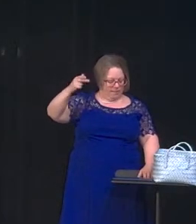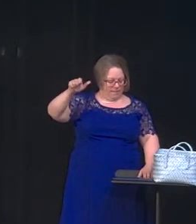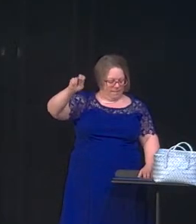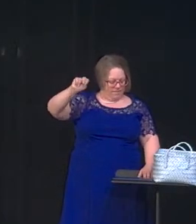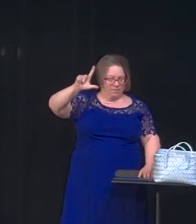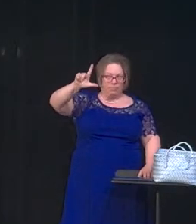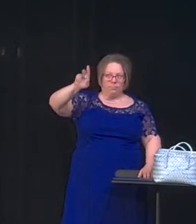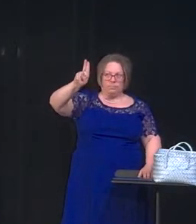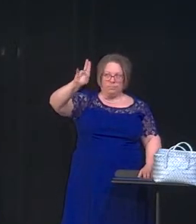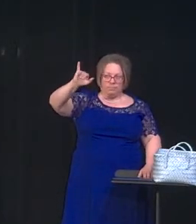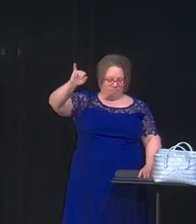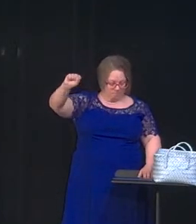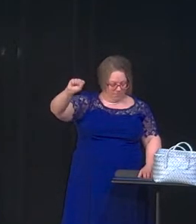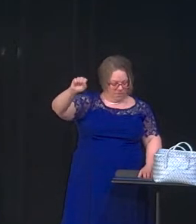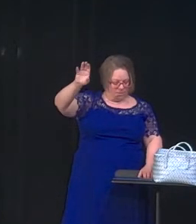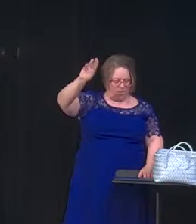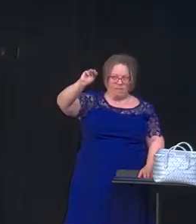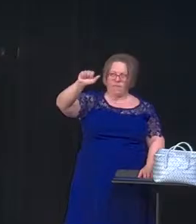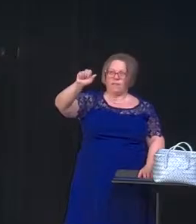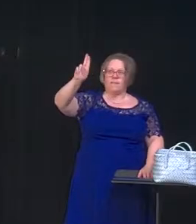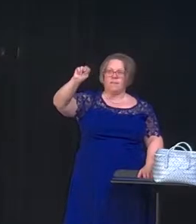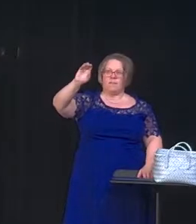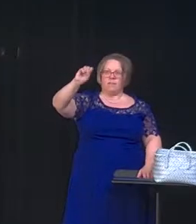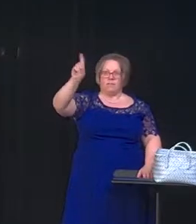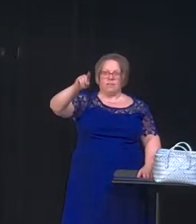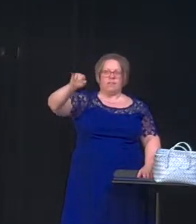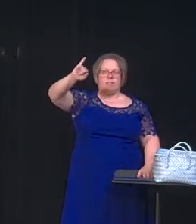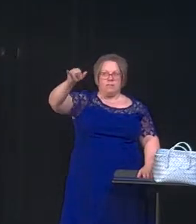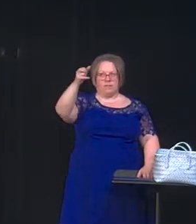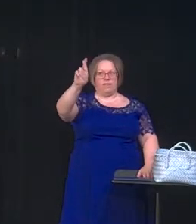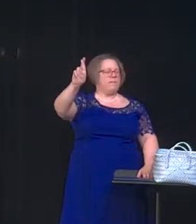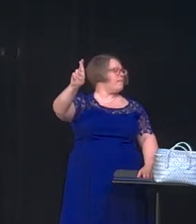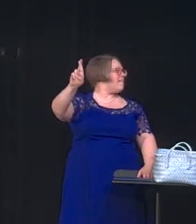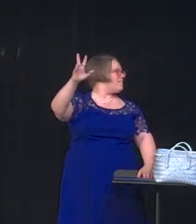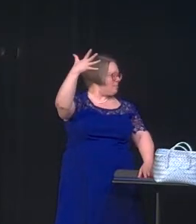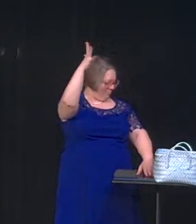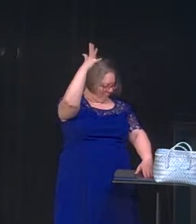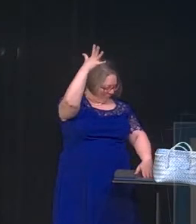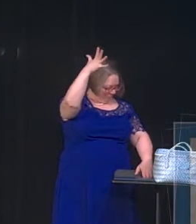Jonathan Luis Munoz, Jr.